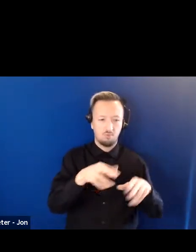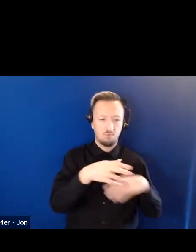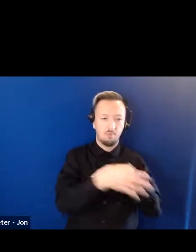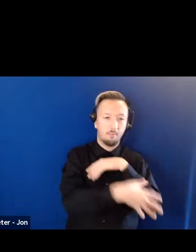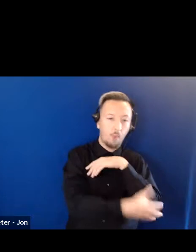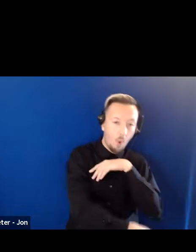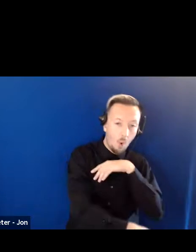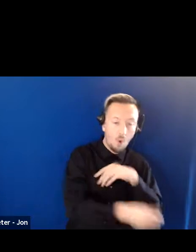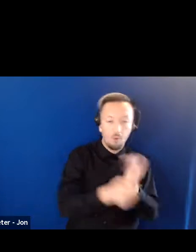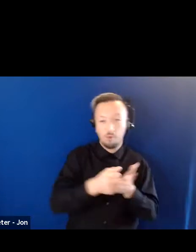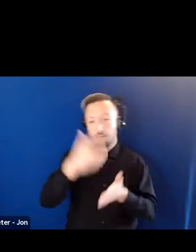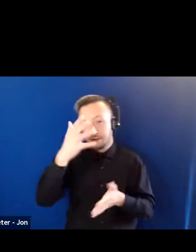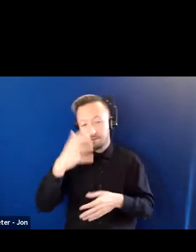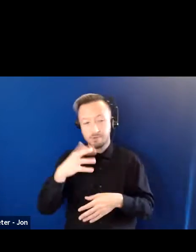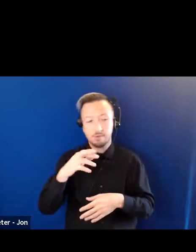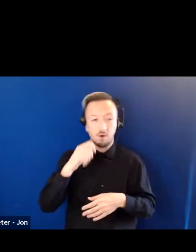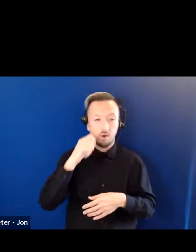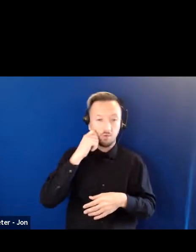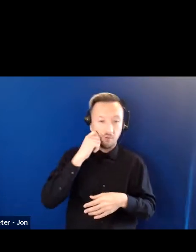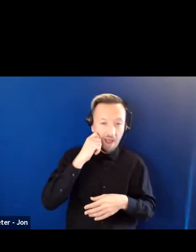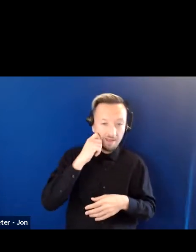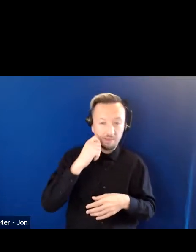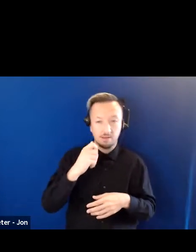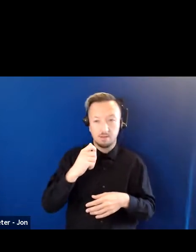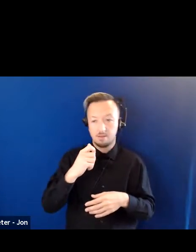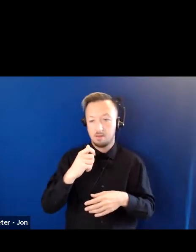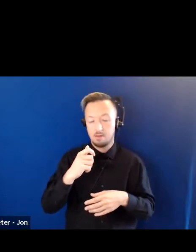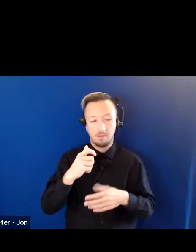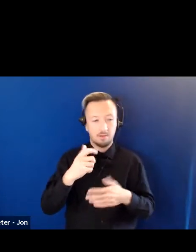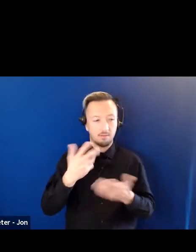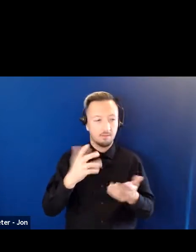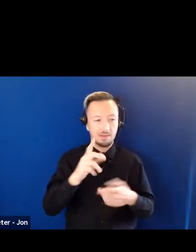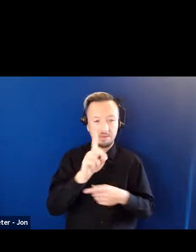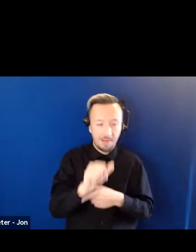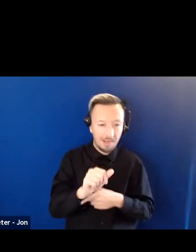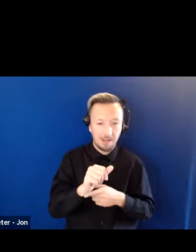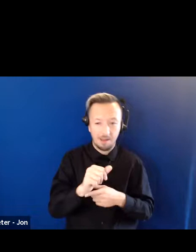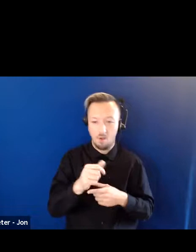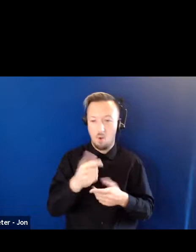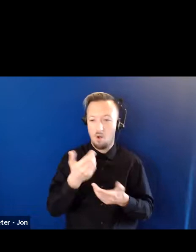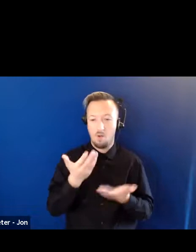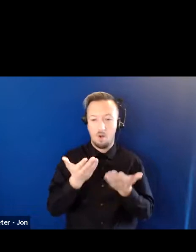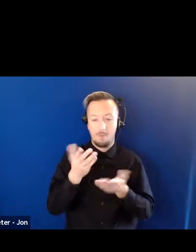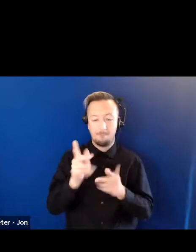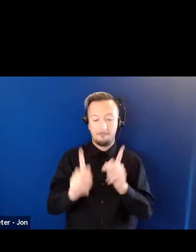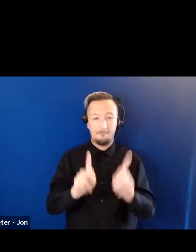status, what happens when people who do not have good funding, or what